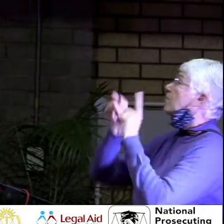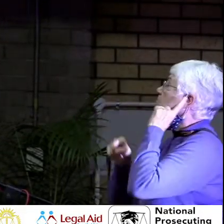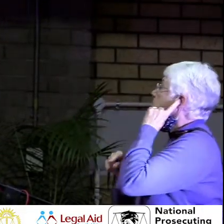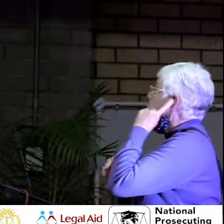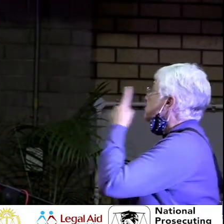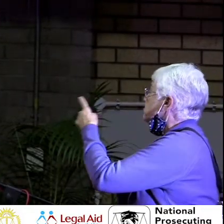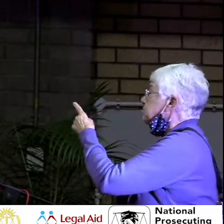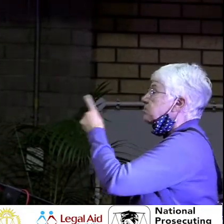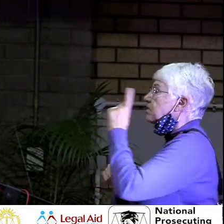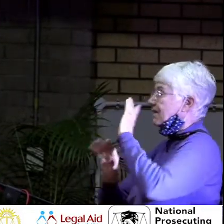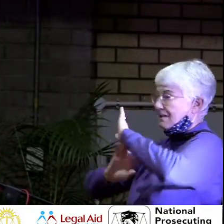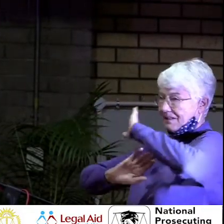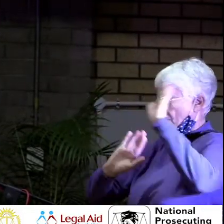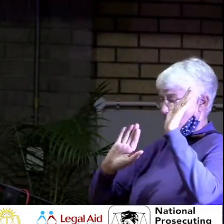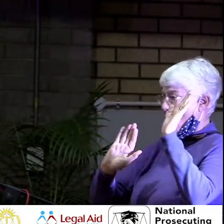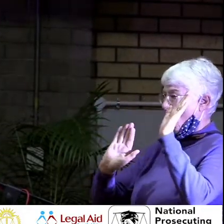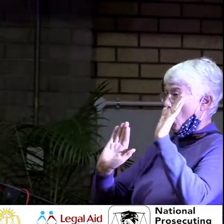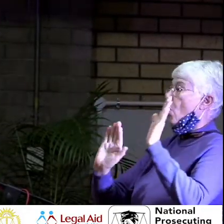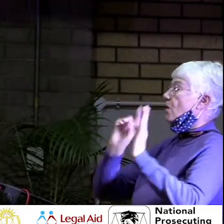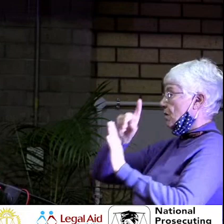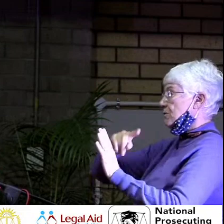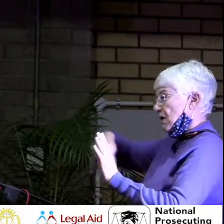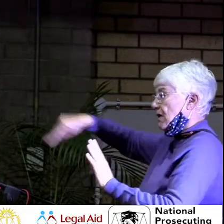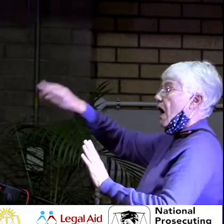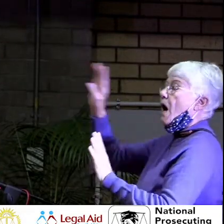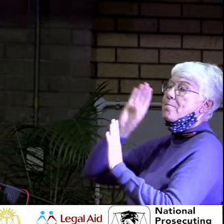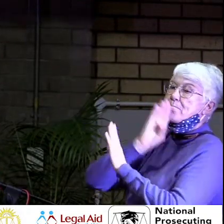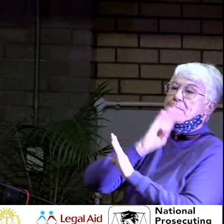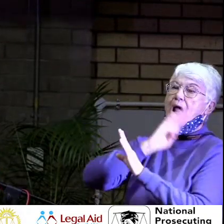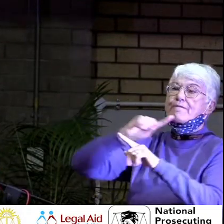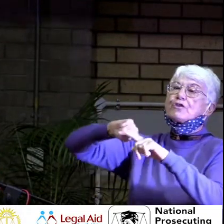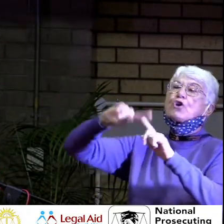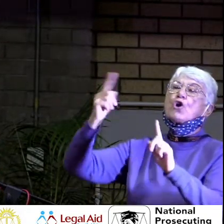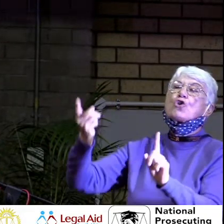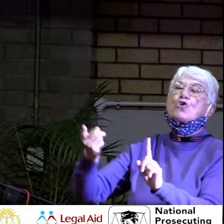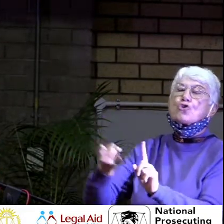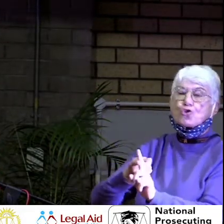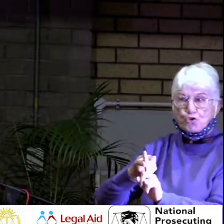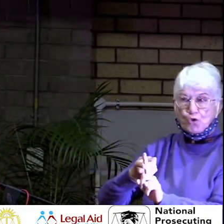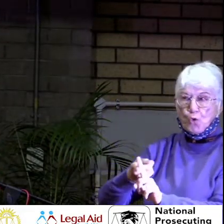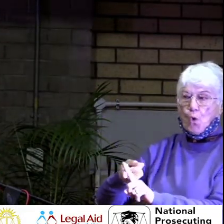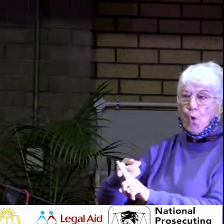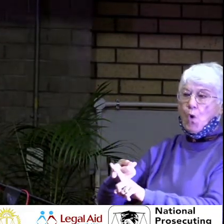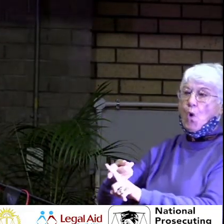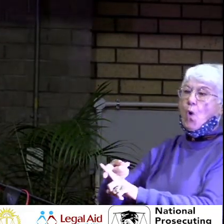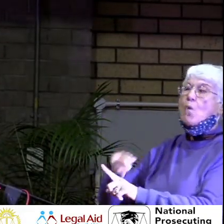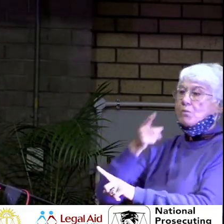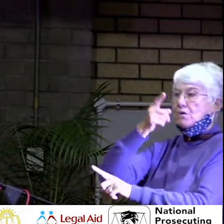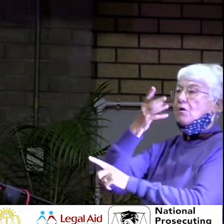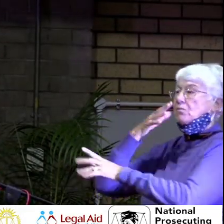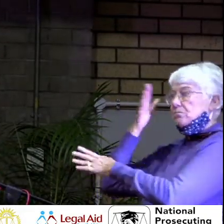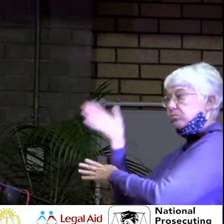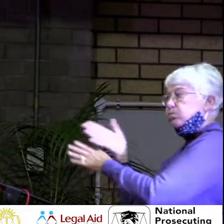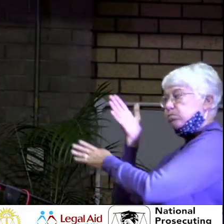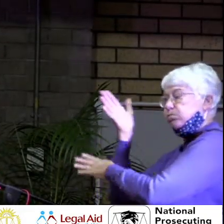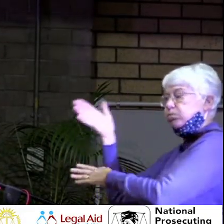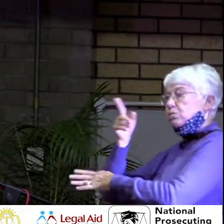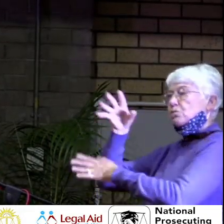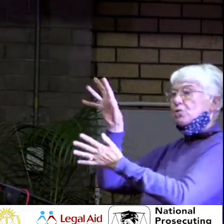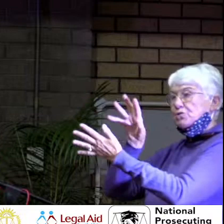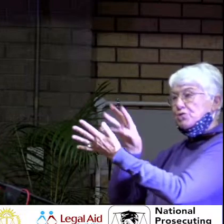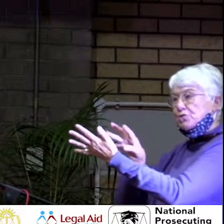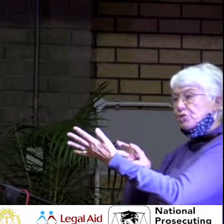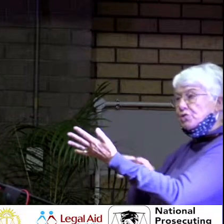introduced to you Major General Beaton. That's the man to complain to. All right? So we'll now hear